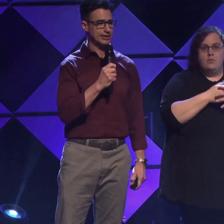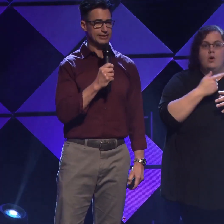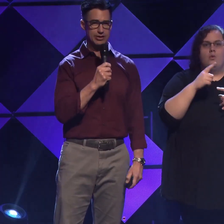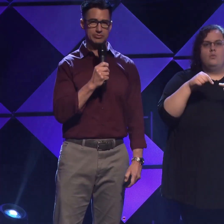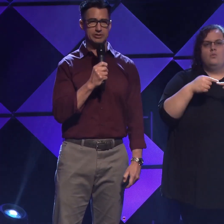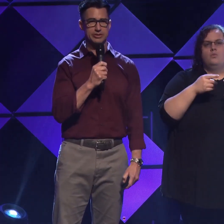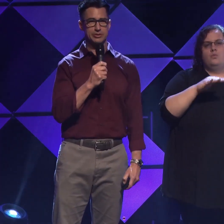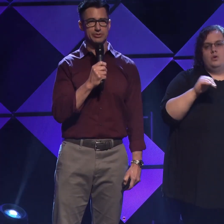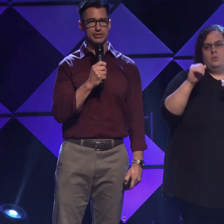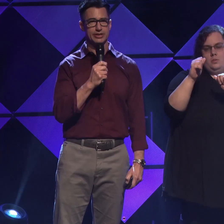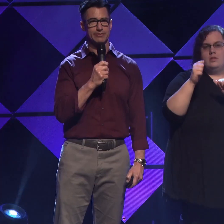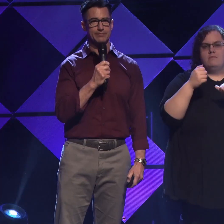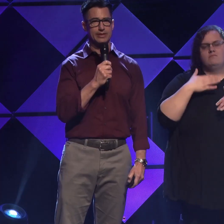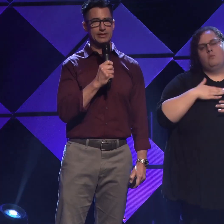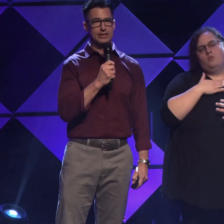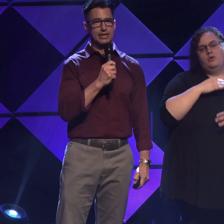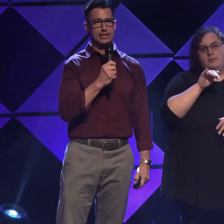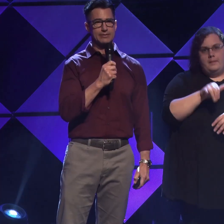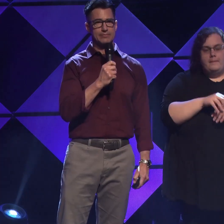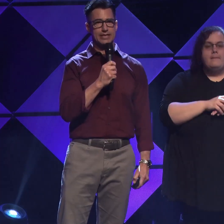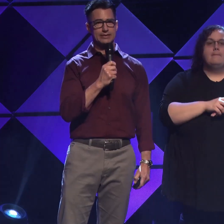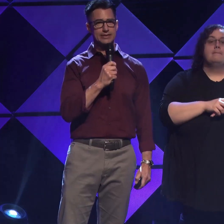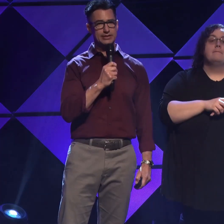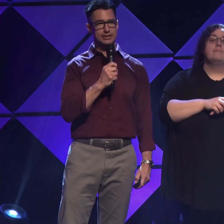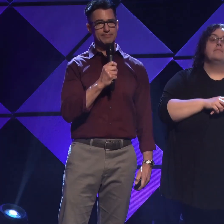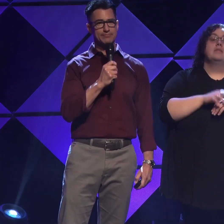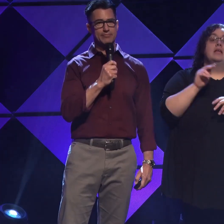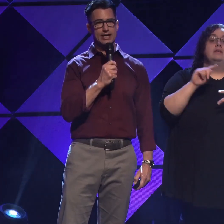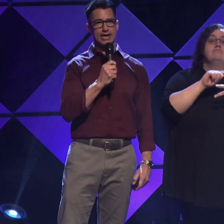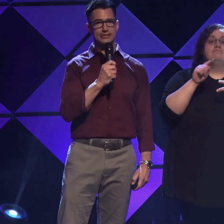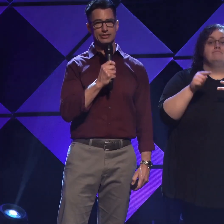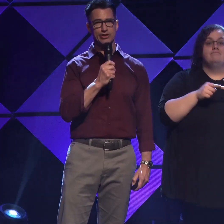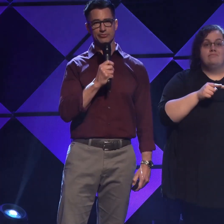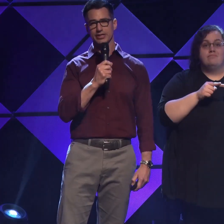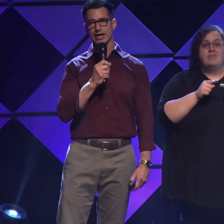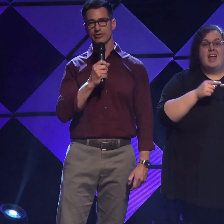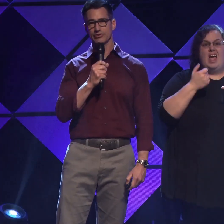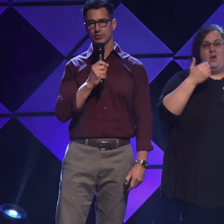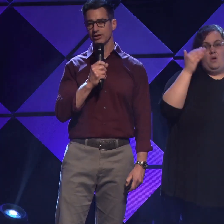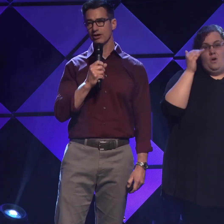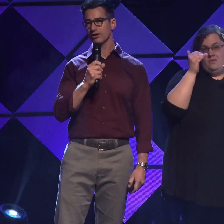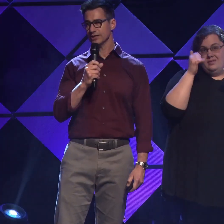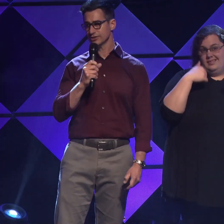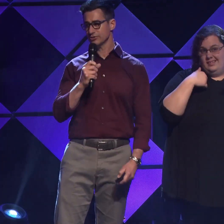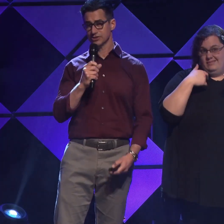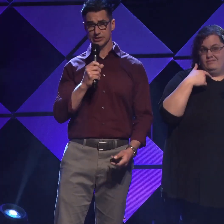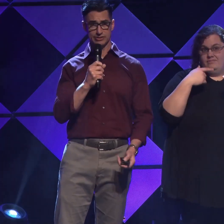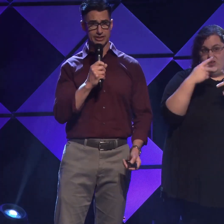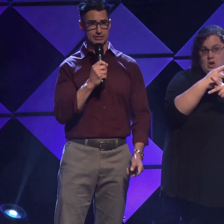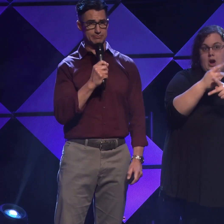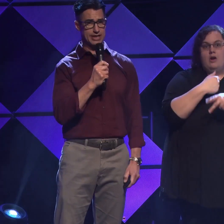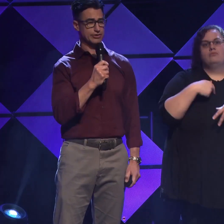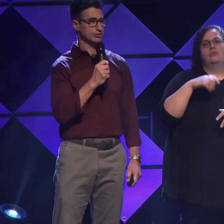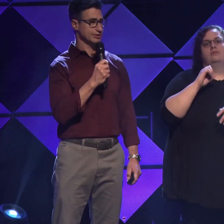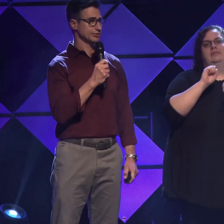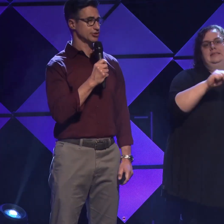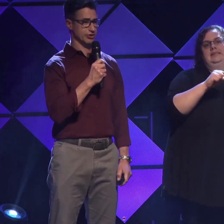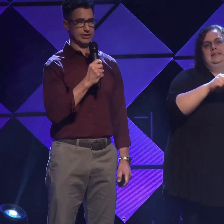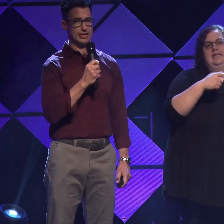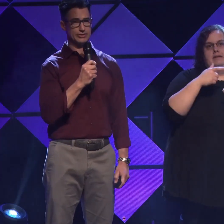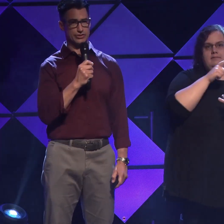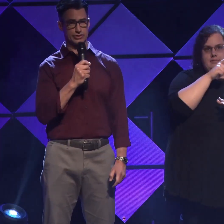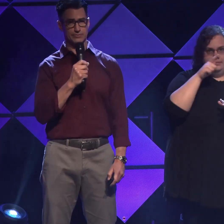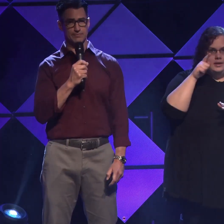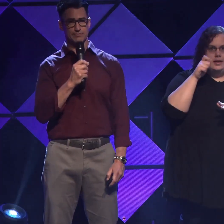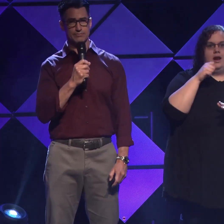exit today, that would be much appreciated. And secondly, as you've hopefully gathered, we are into the season of Lent and our Lenten